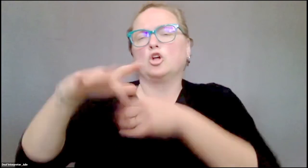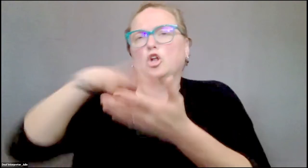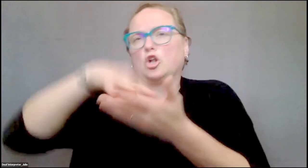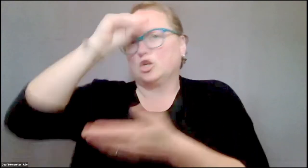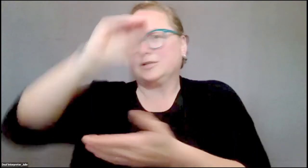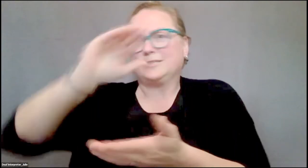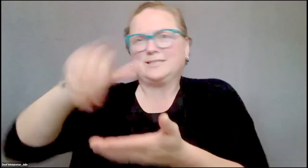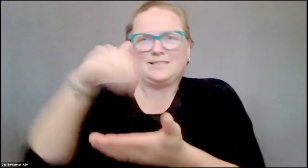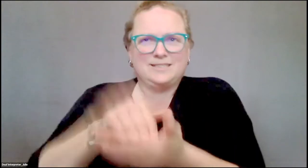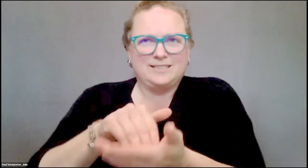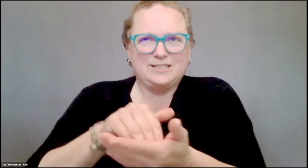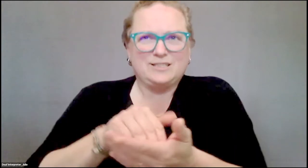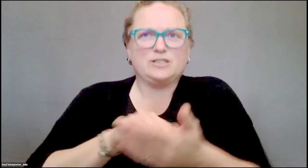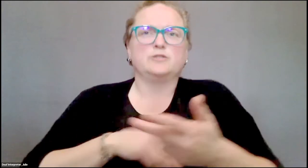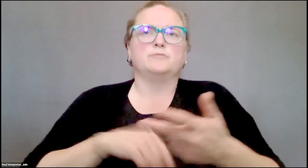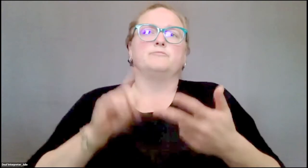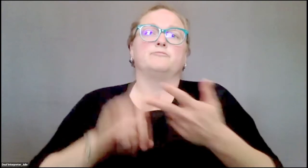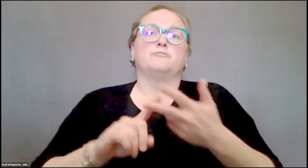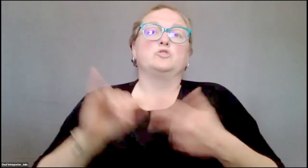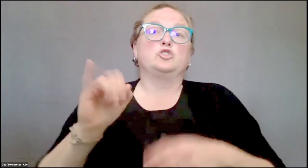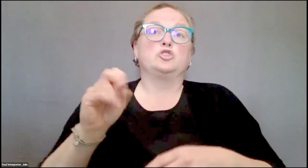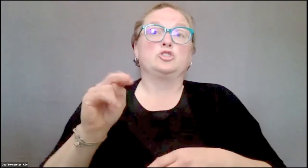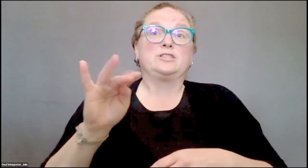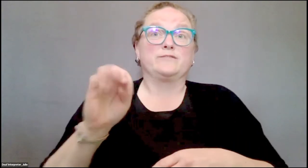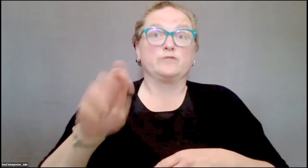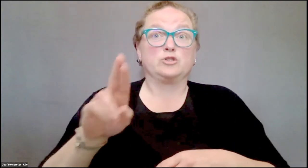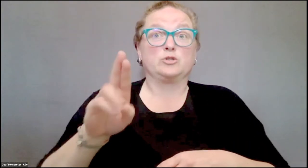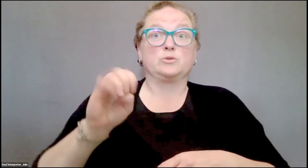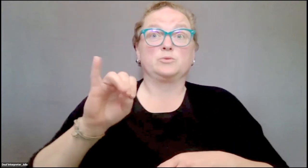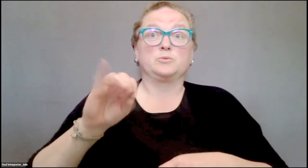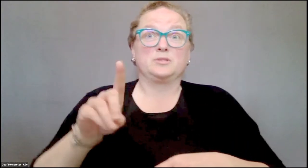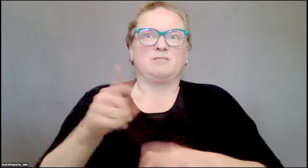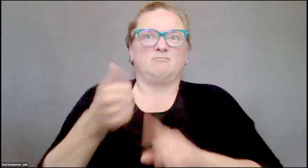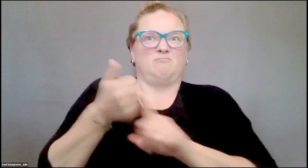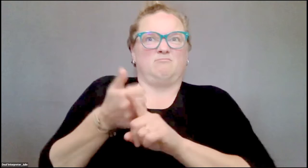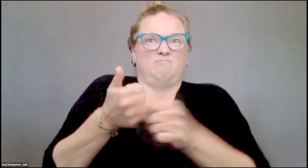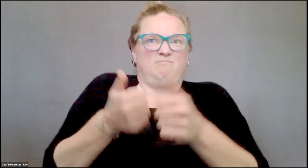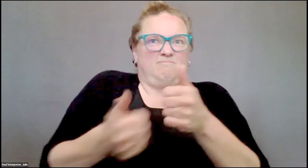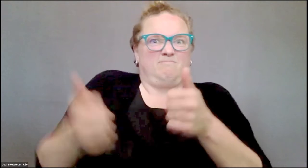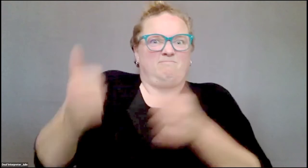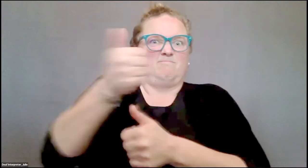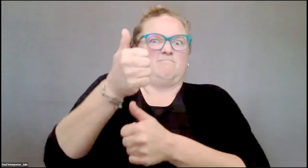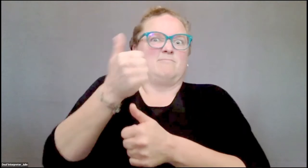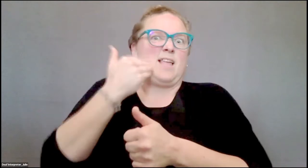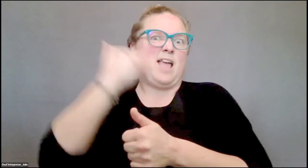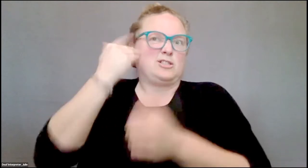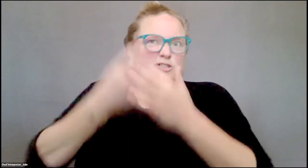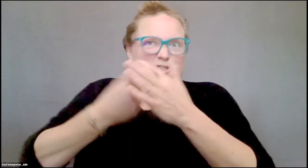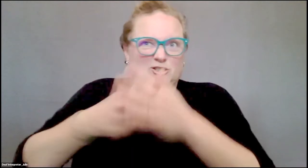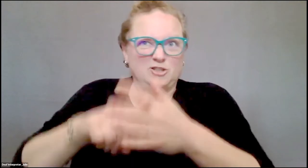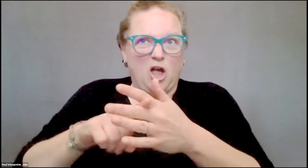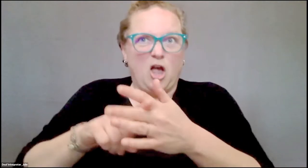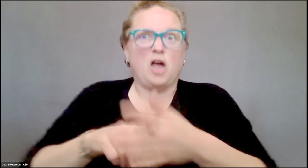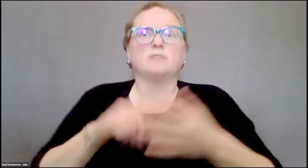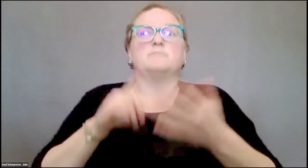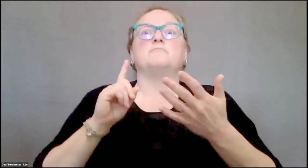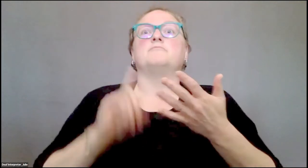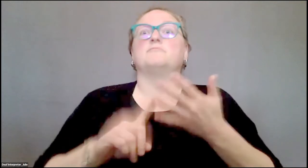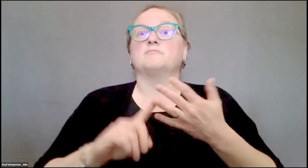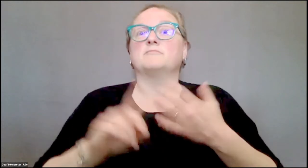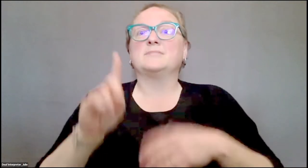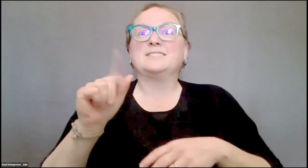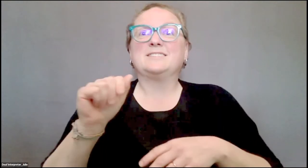Head Start for the Tallawadamie Nation, David Marshall, superintendent of the Brookings Harbor School District, and